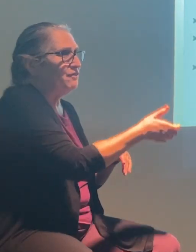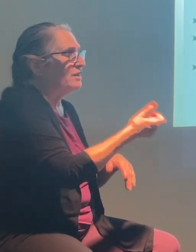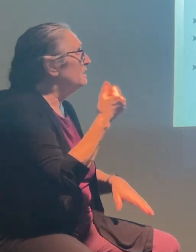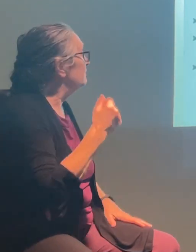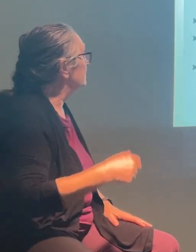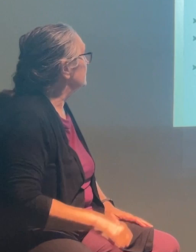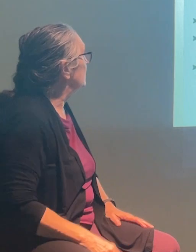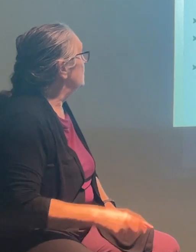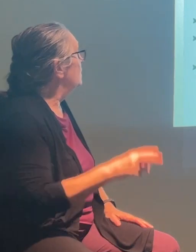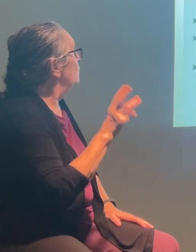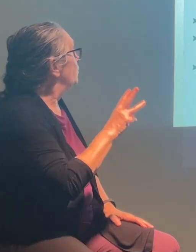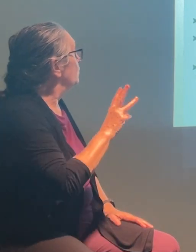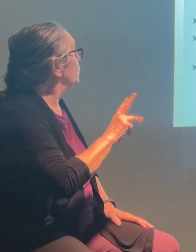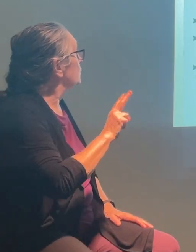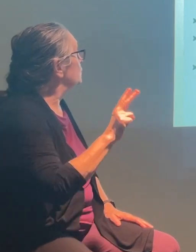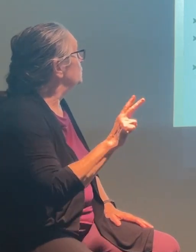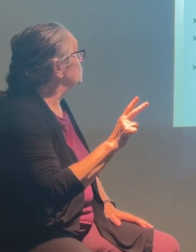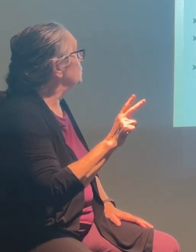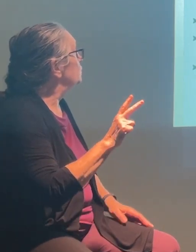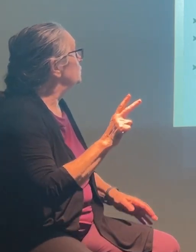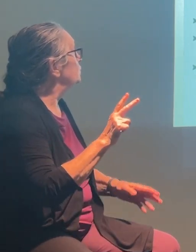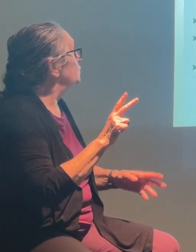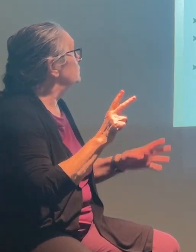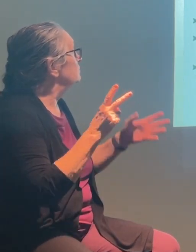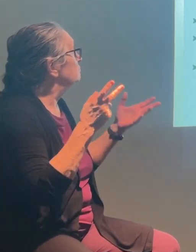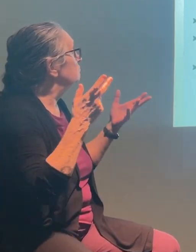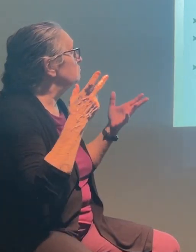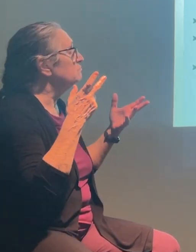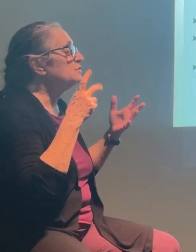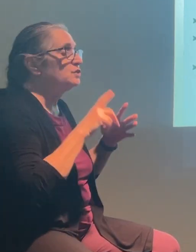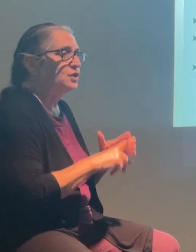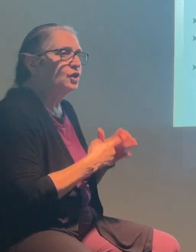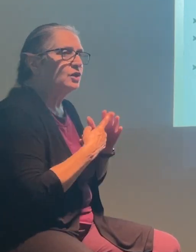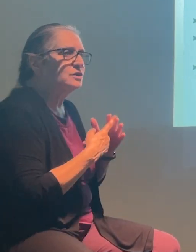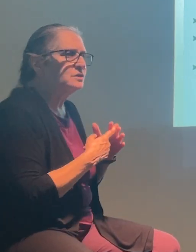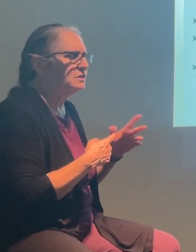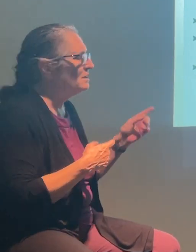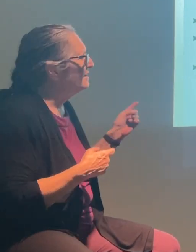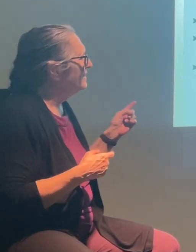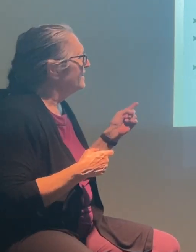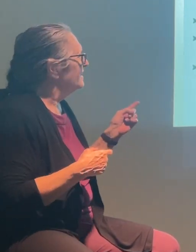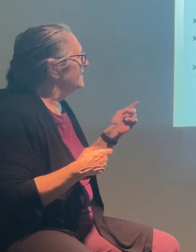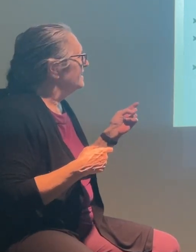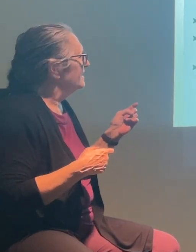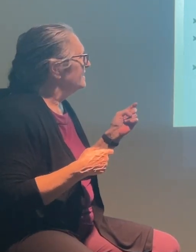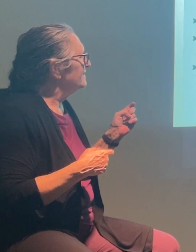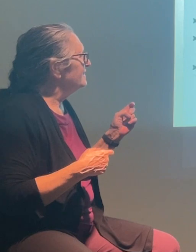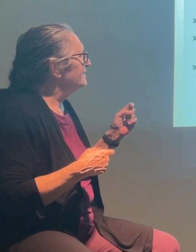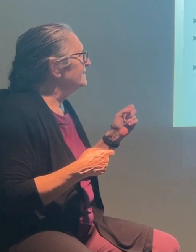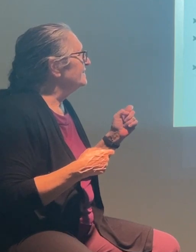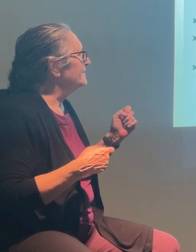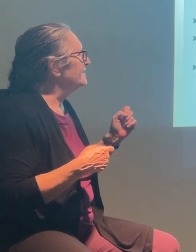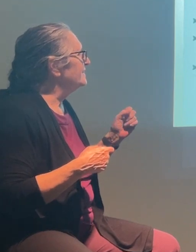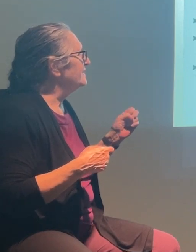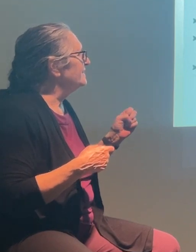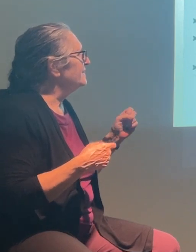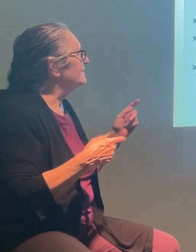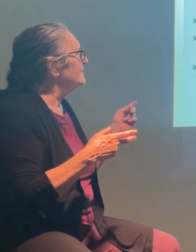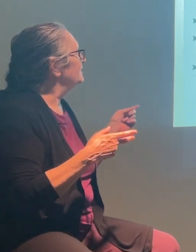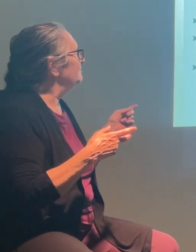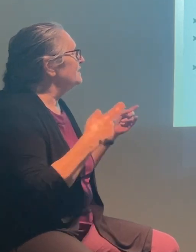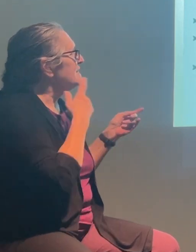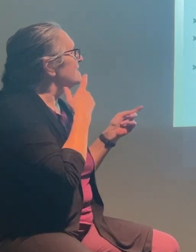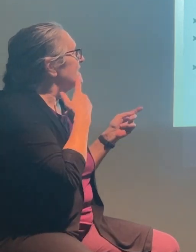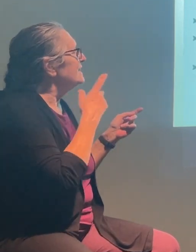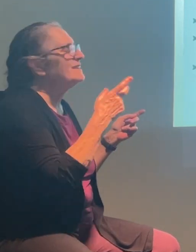kicks in. He had retired from Condé Nast Publications and he re-enlisted himself. Actually, no, they called him and they said, we want you in